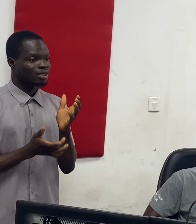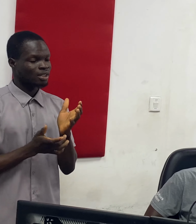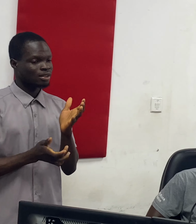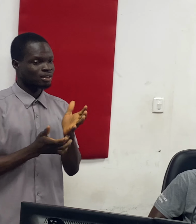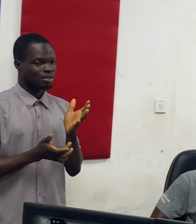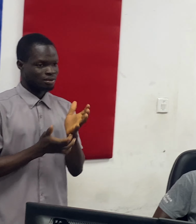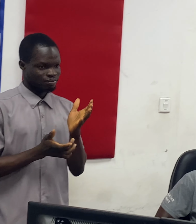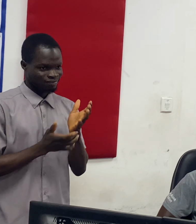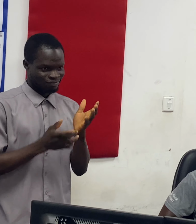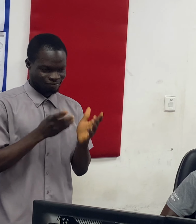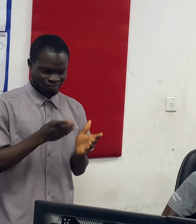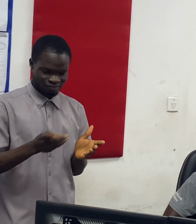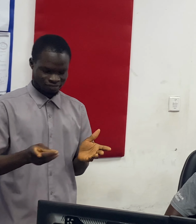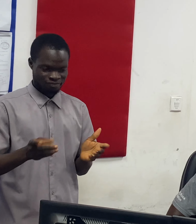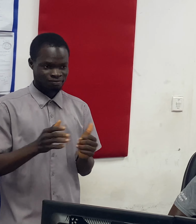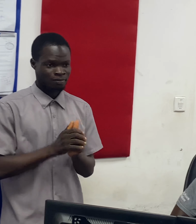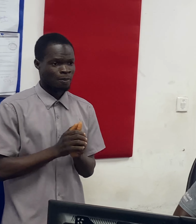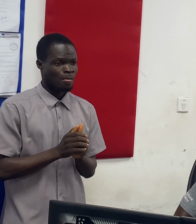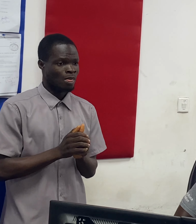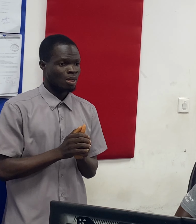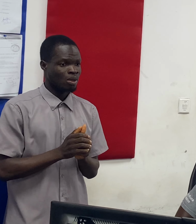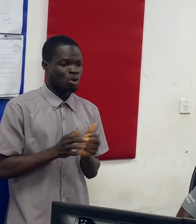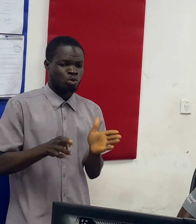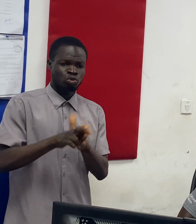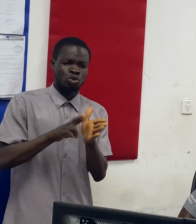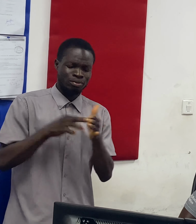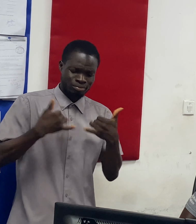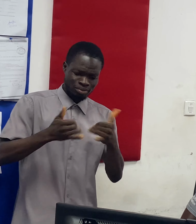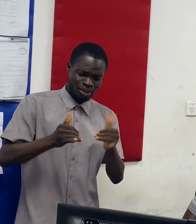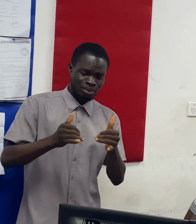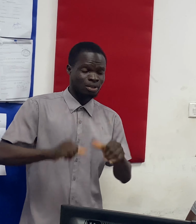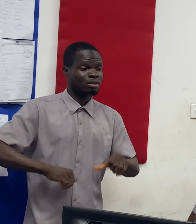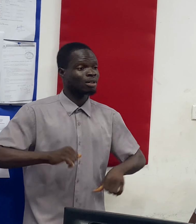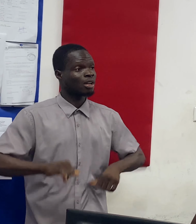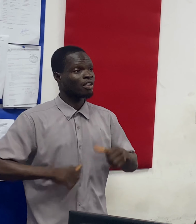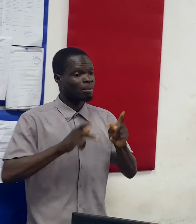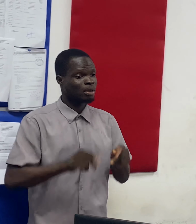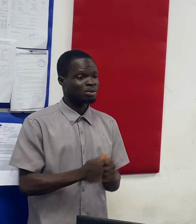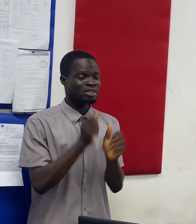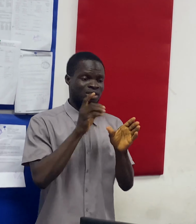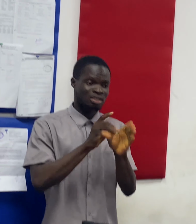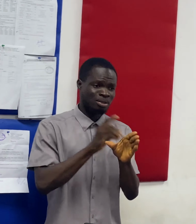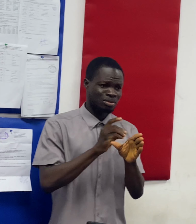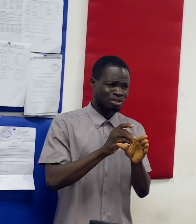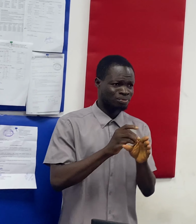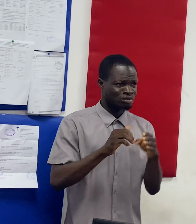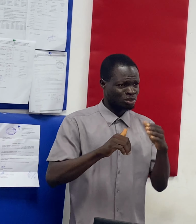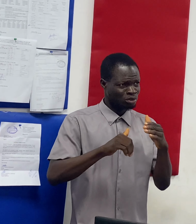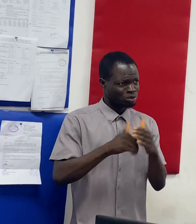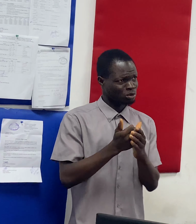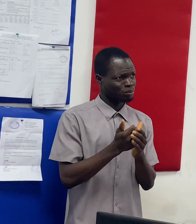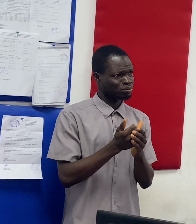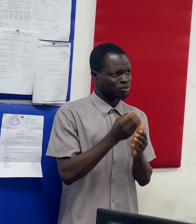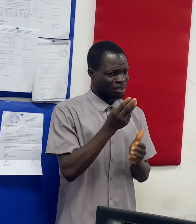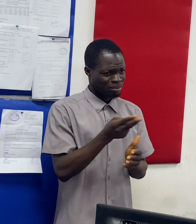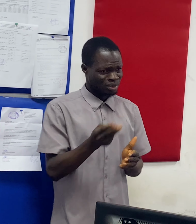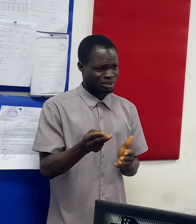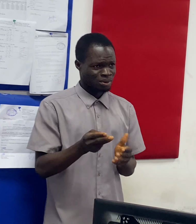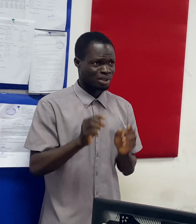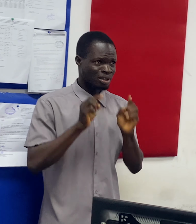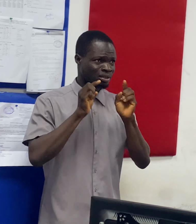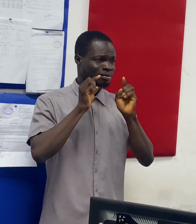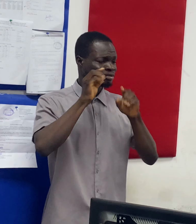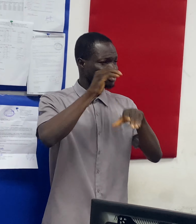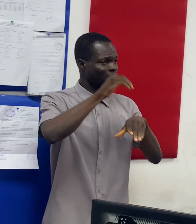in the lives of persons with disability, would you say there are any equipment at the university clinic,